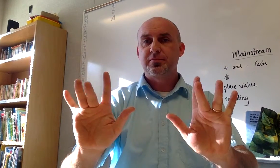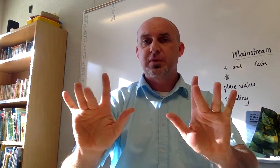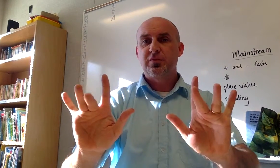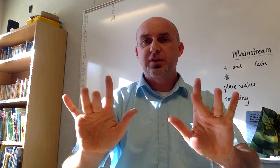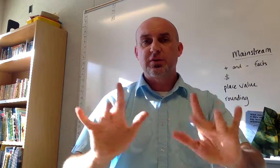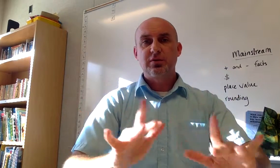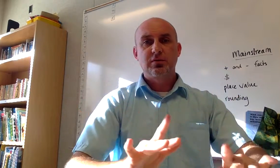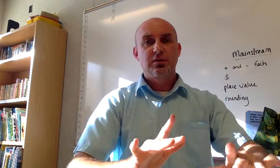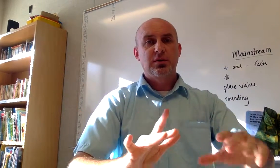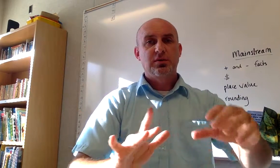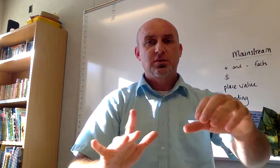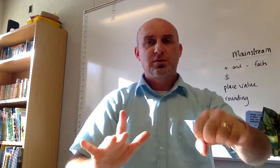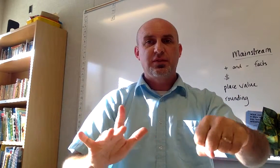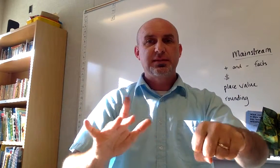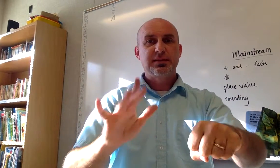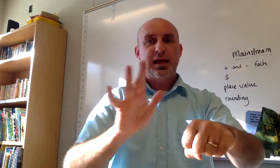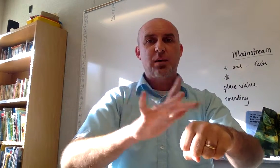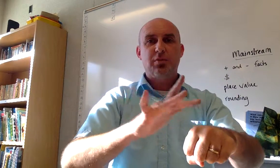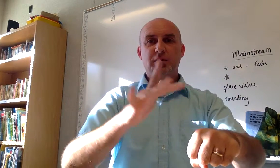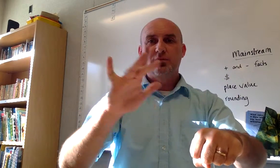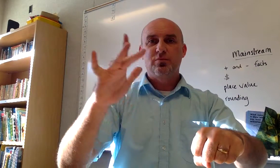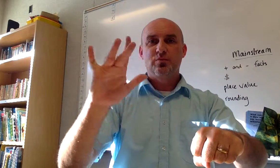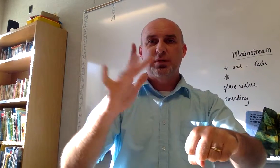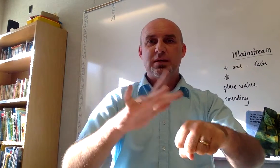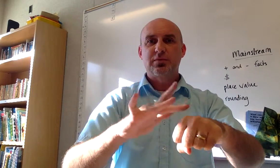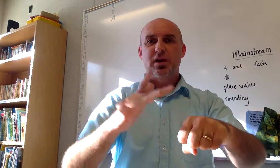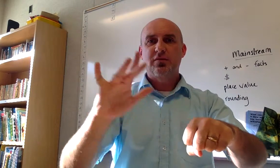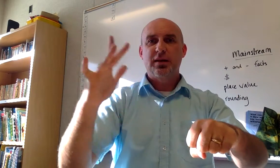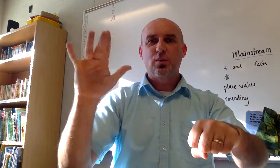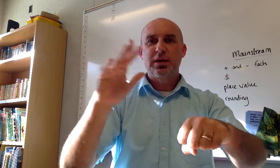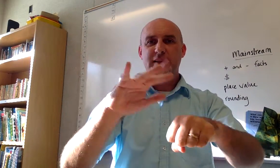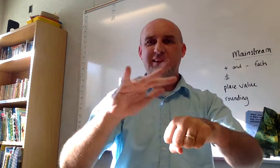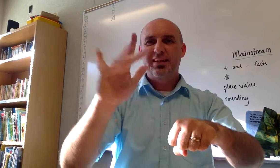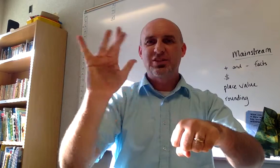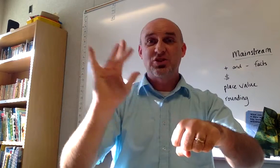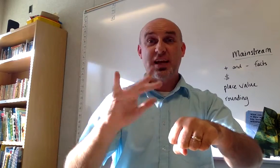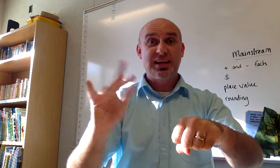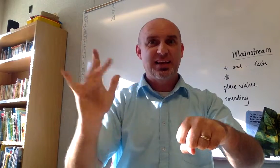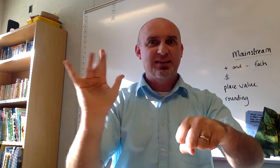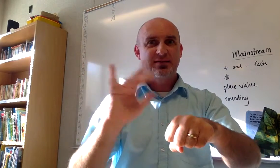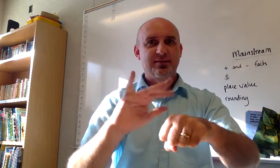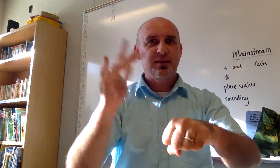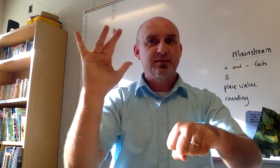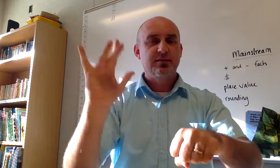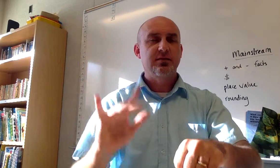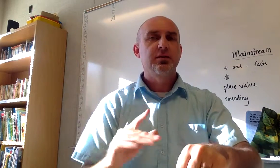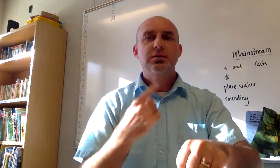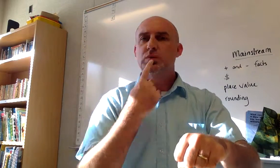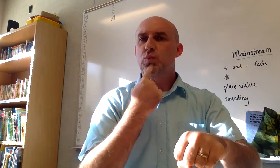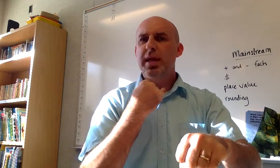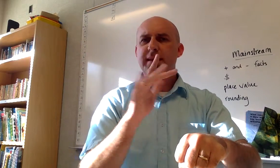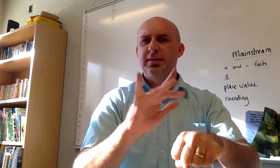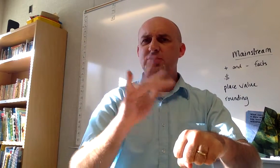middle finger, so if this is the apple, it comes off like wiggling, like it's shiny, okay? Red.